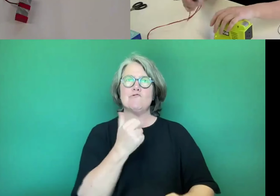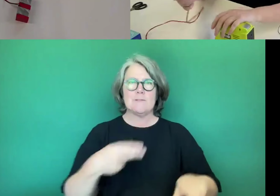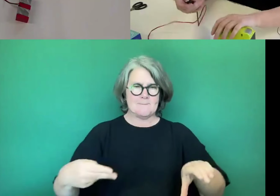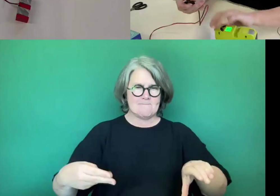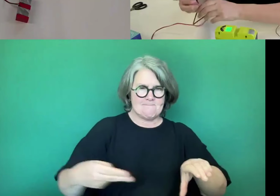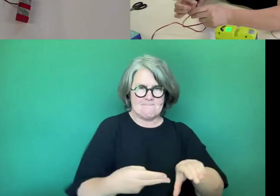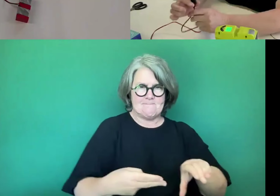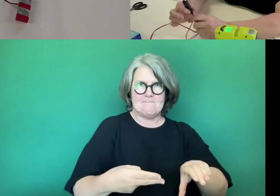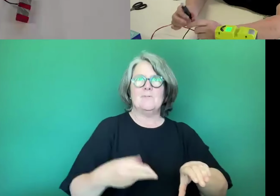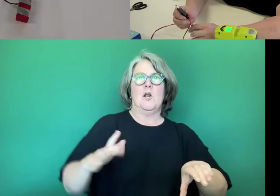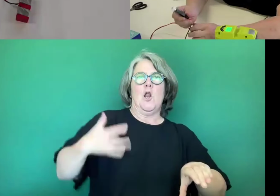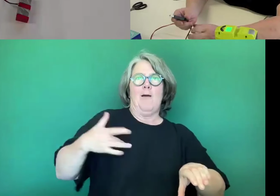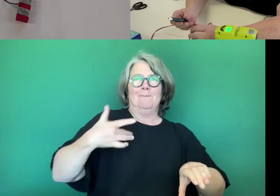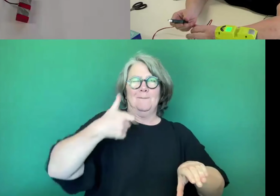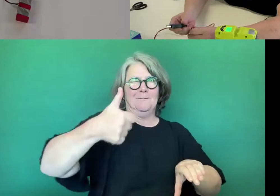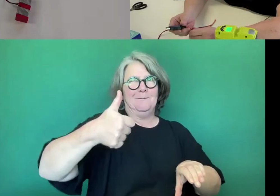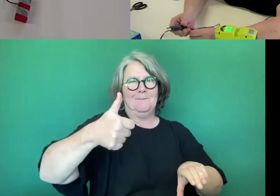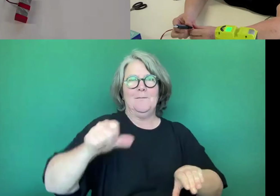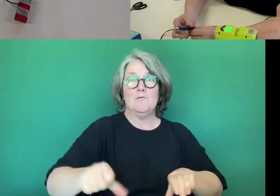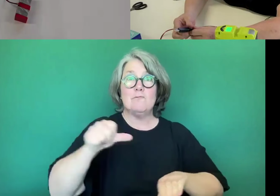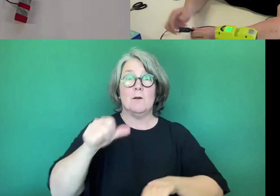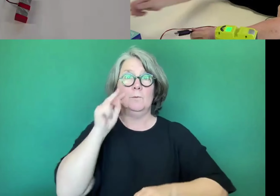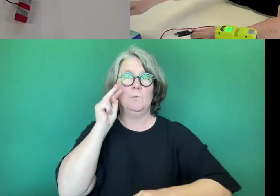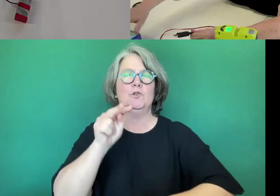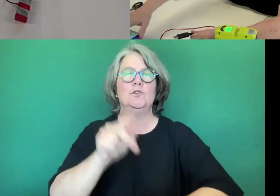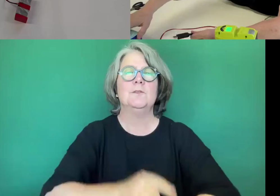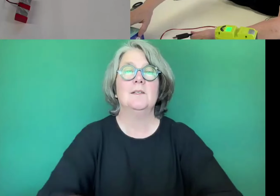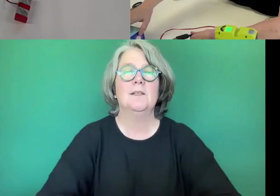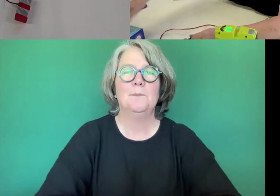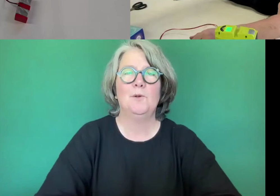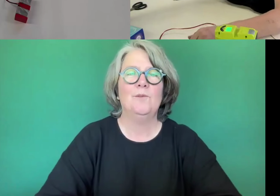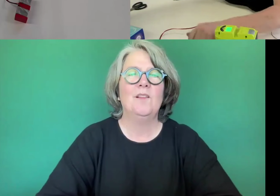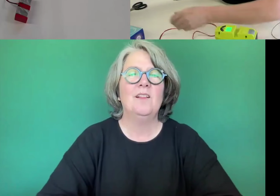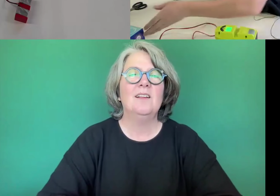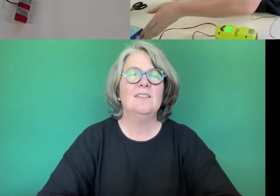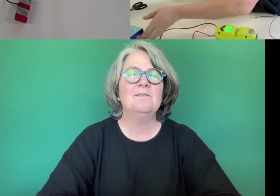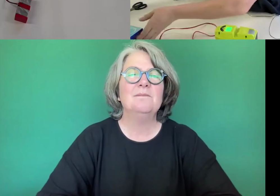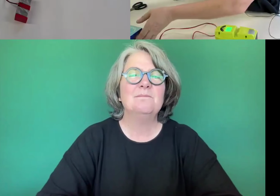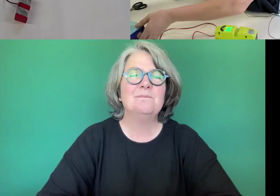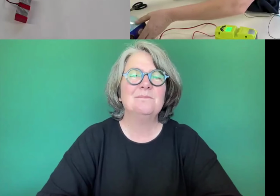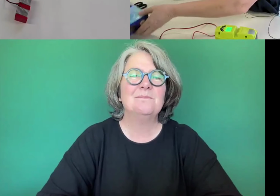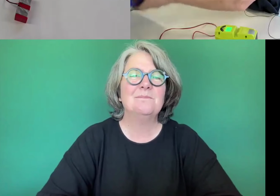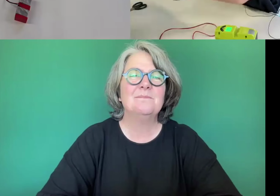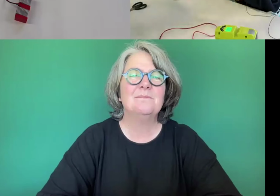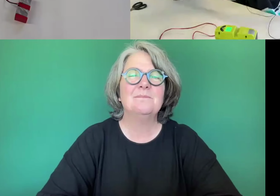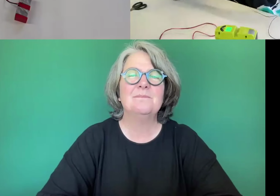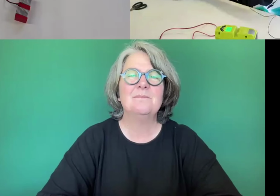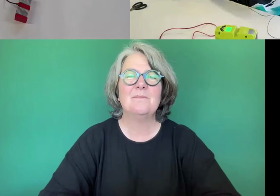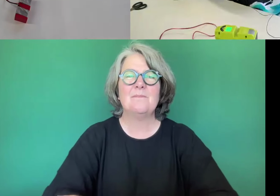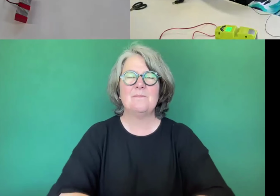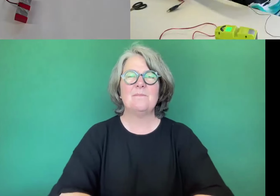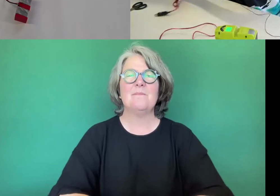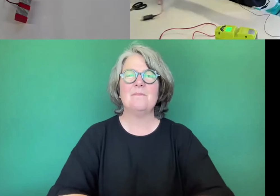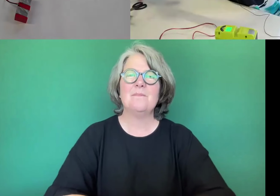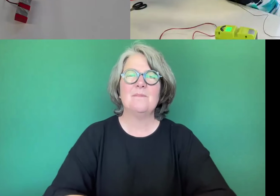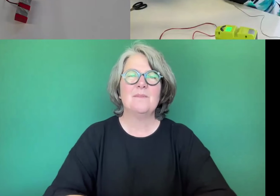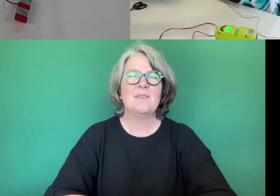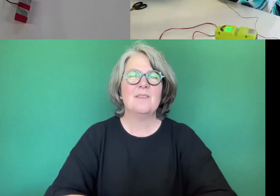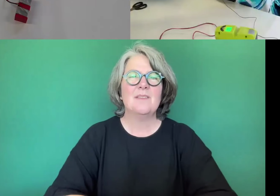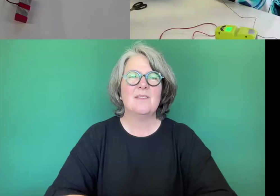All right. So I might move that just to make it a bit clearer on